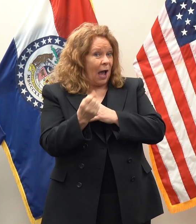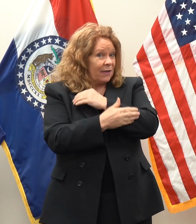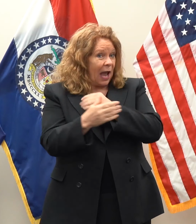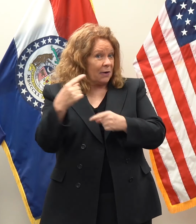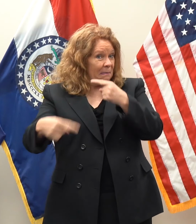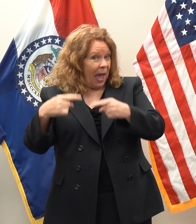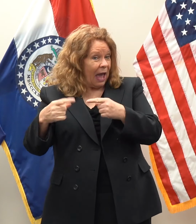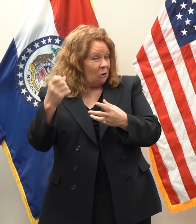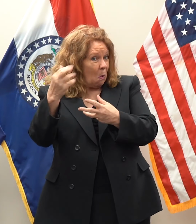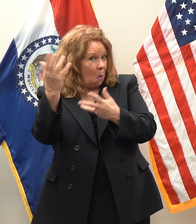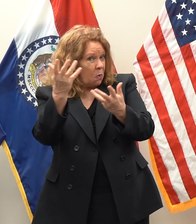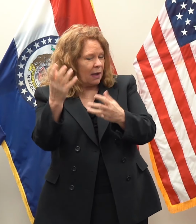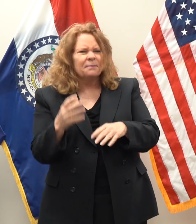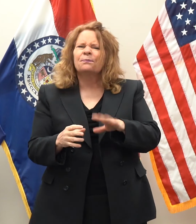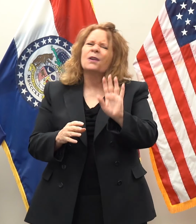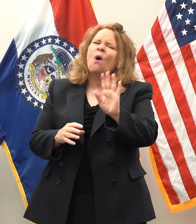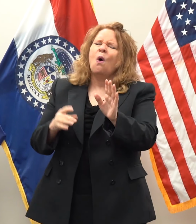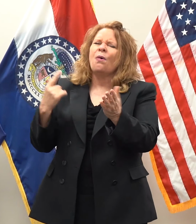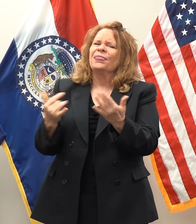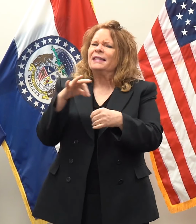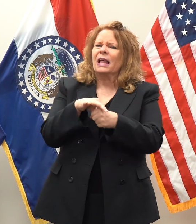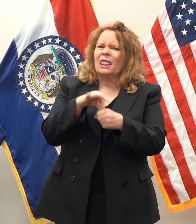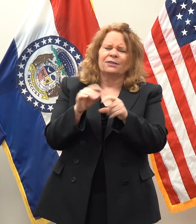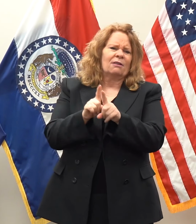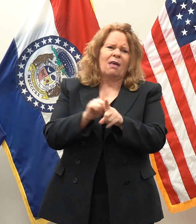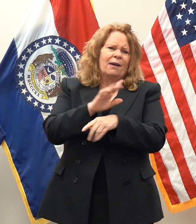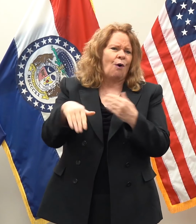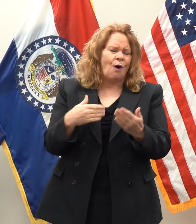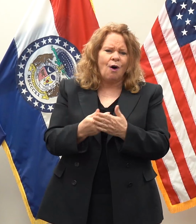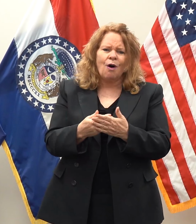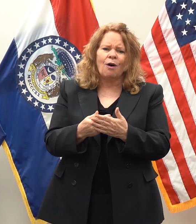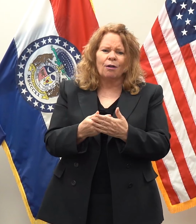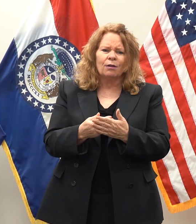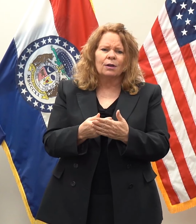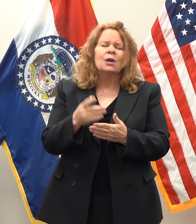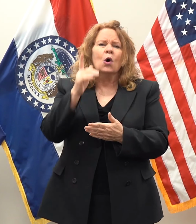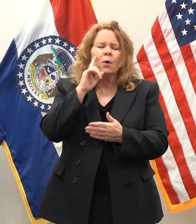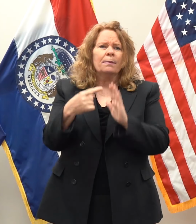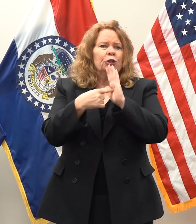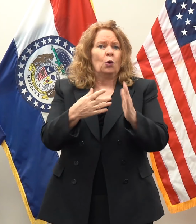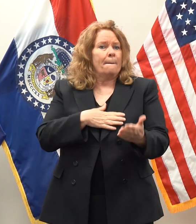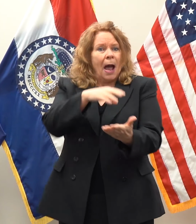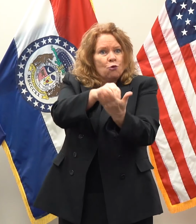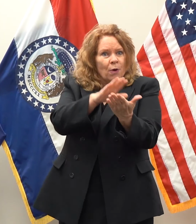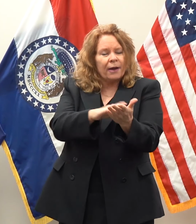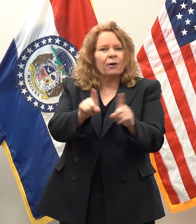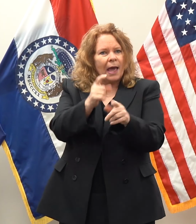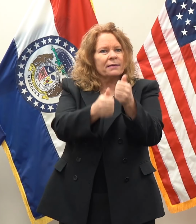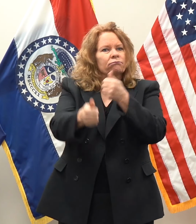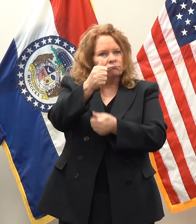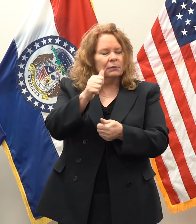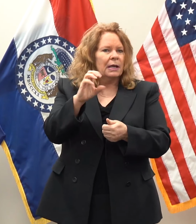do you see it? No, this election, like all elections, will be a referendum on my record as county executive, on the things